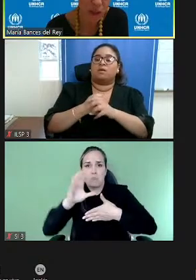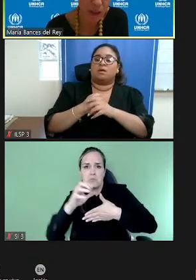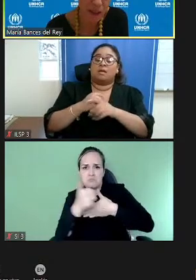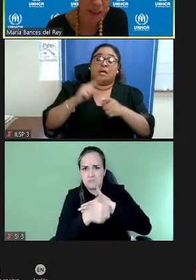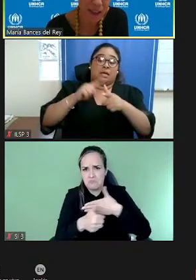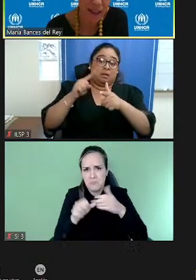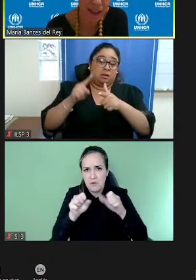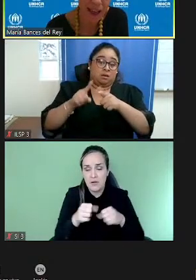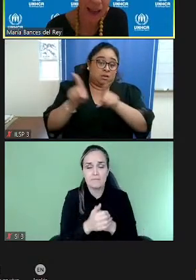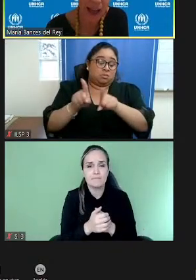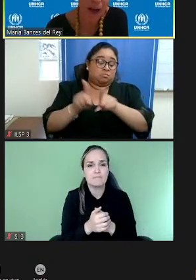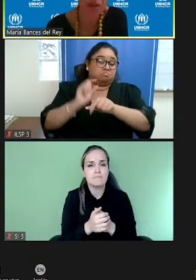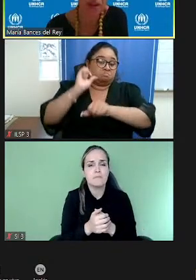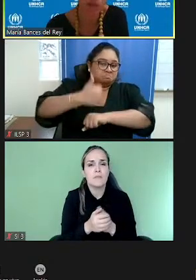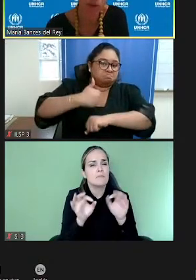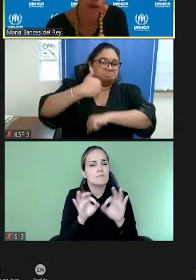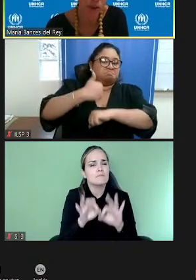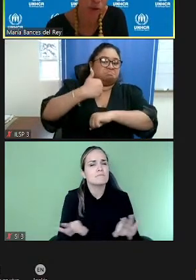fundamental